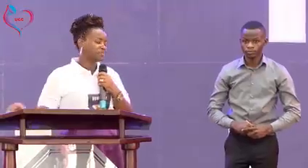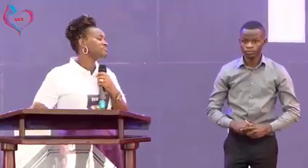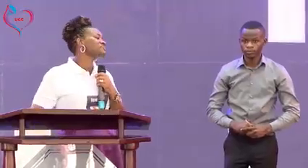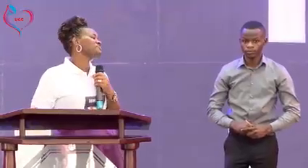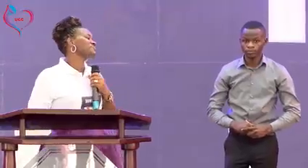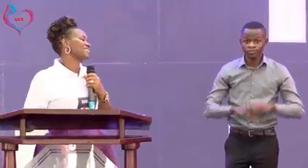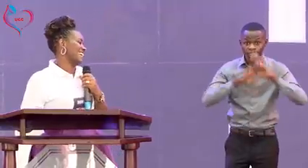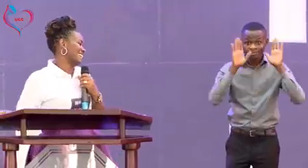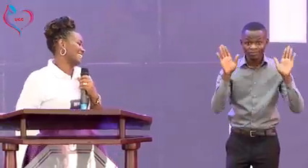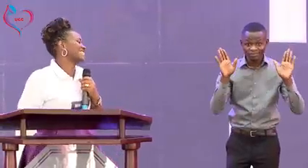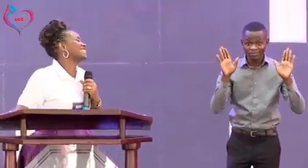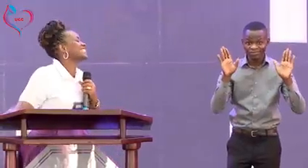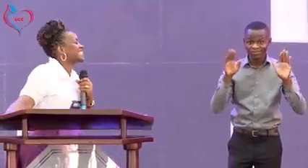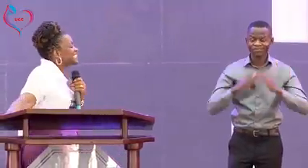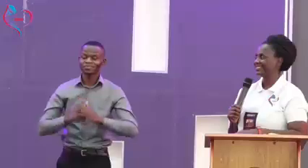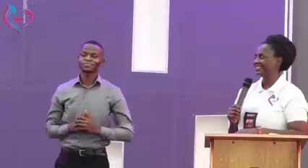Okay.